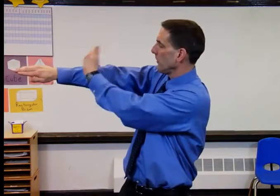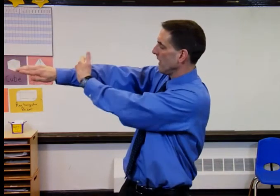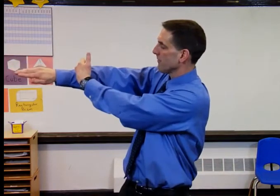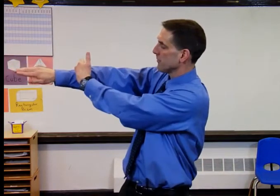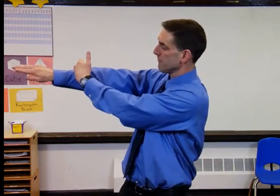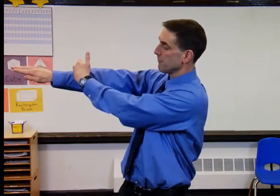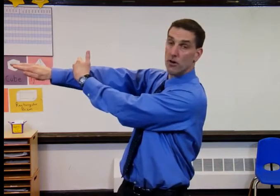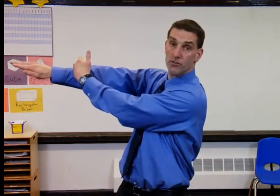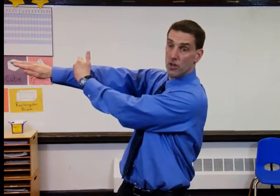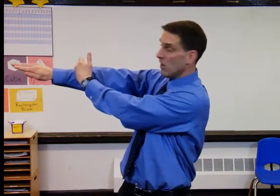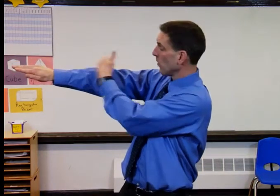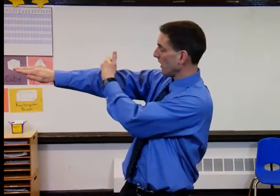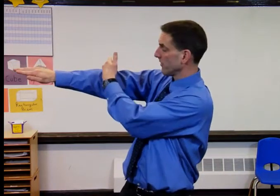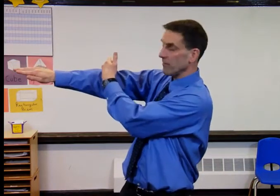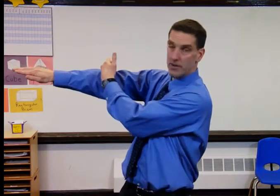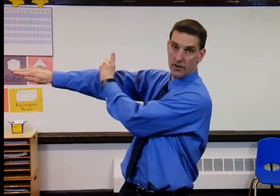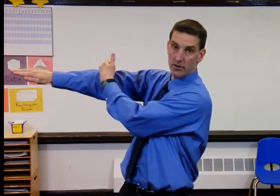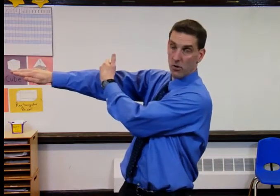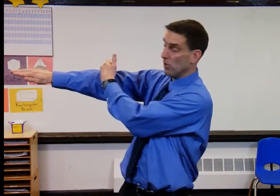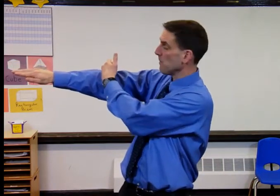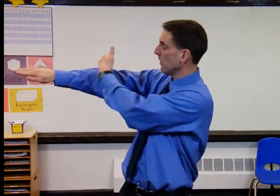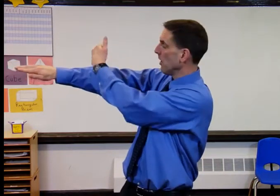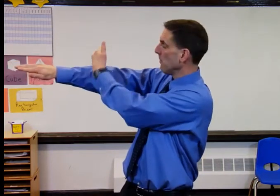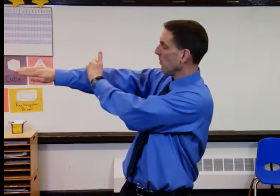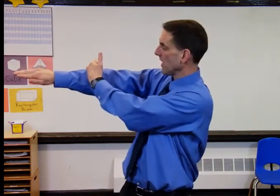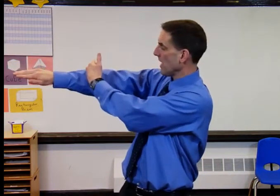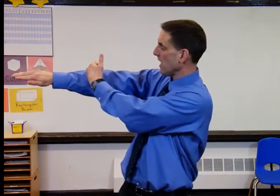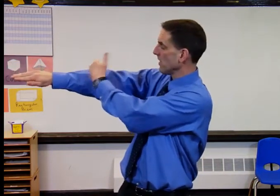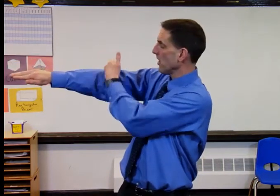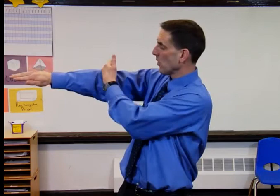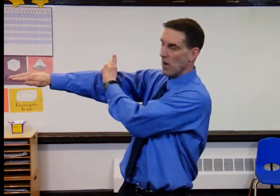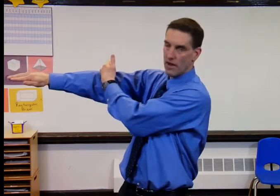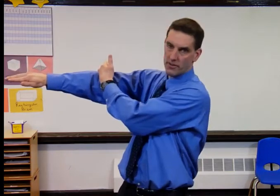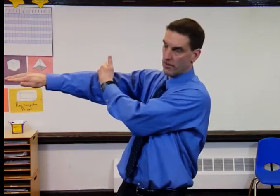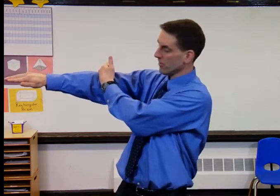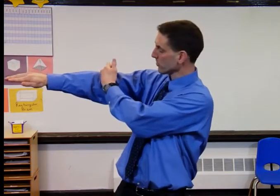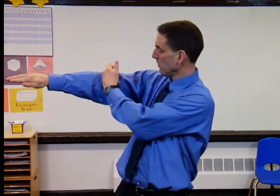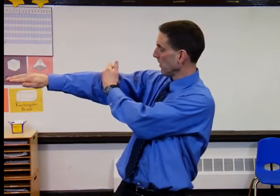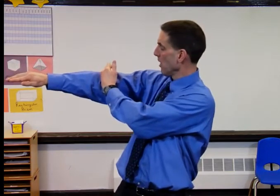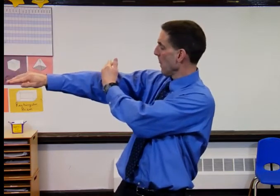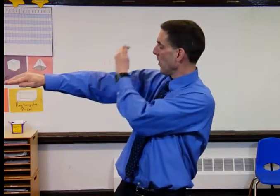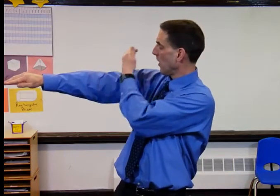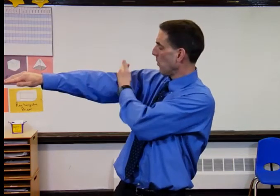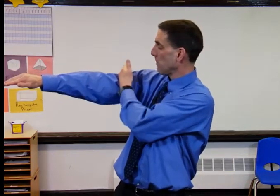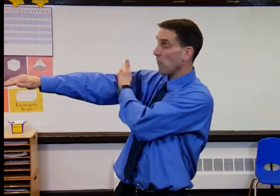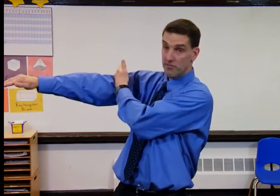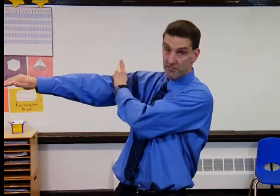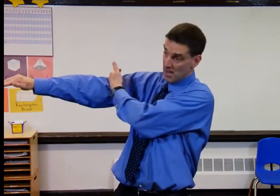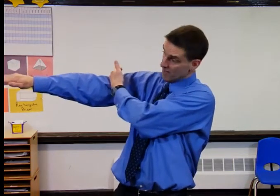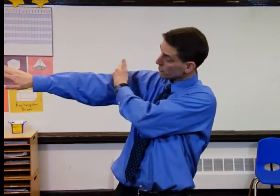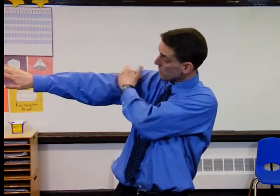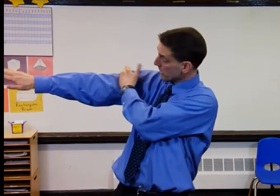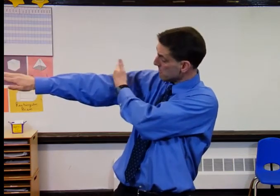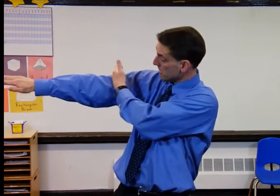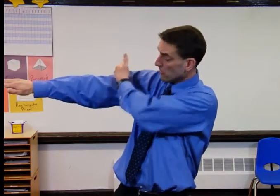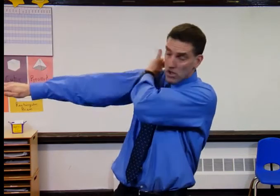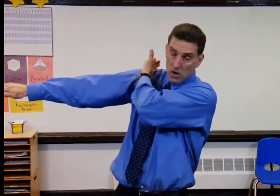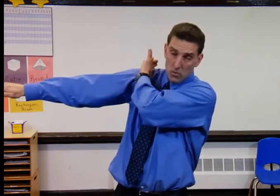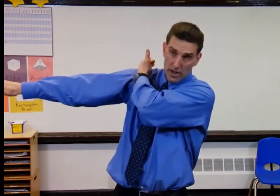have 3/4, round it to the nearest whole number. 0.9, round it to the nearest whole number. 1.5, it's right in the middle, round it up